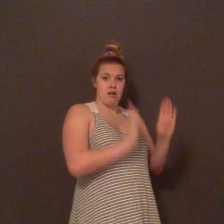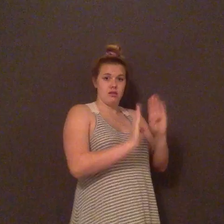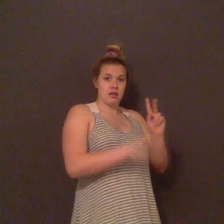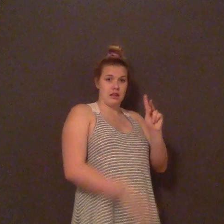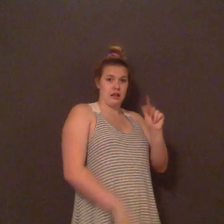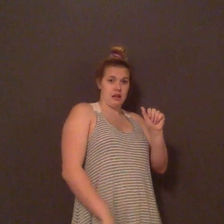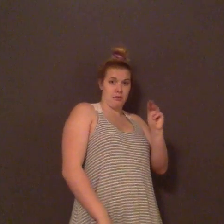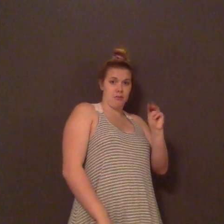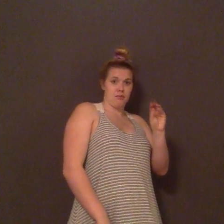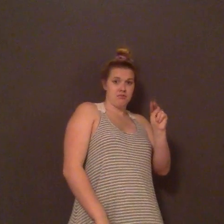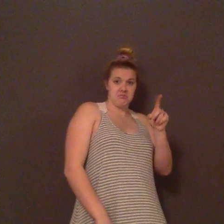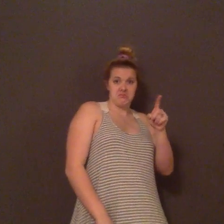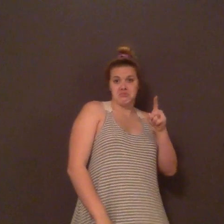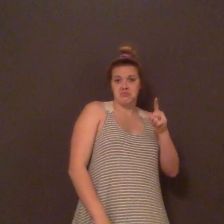glad.